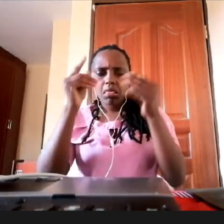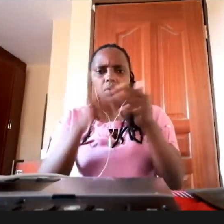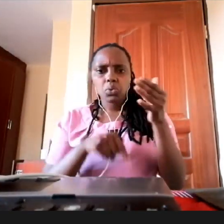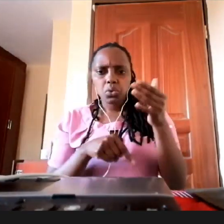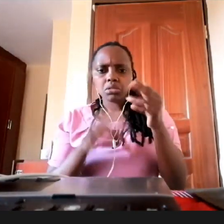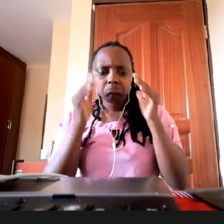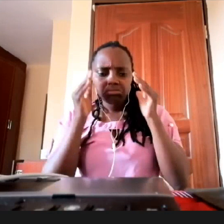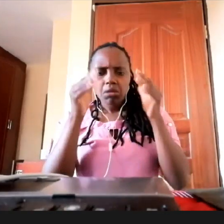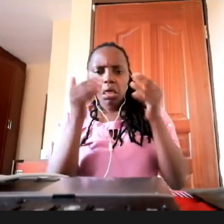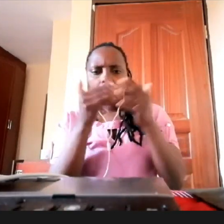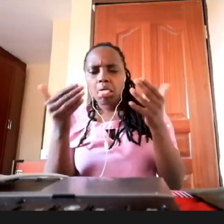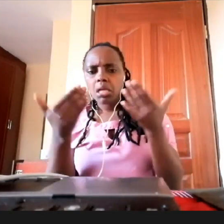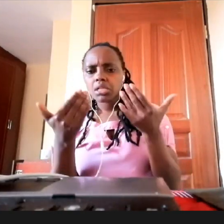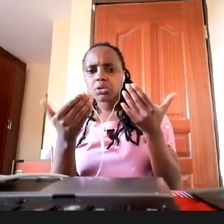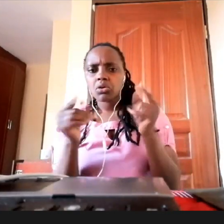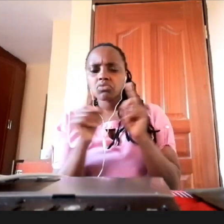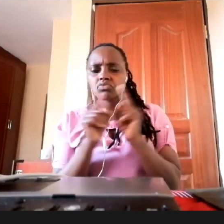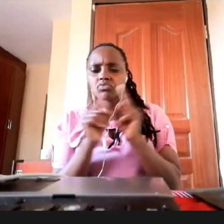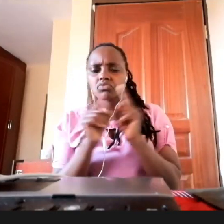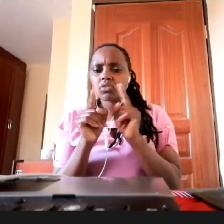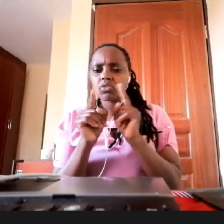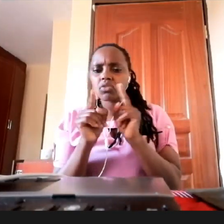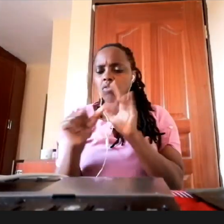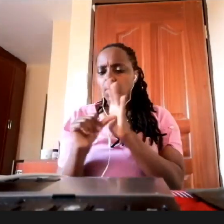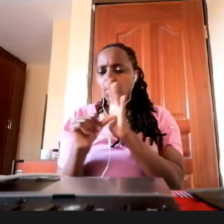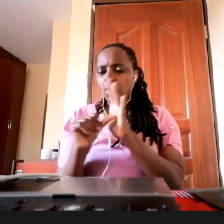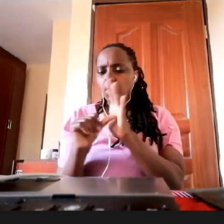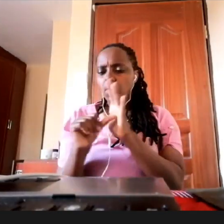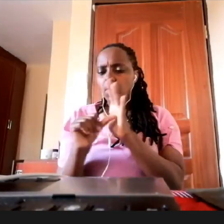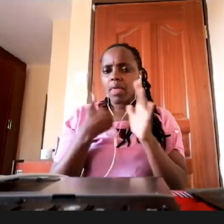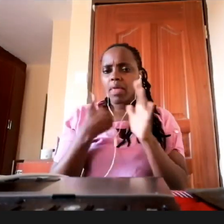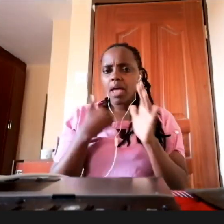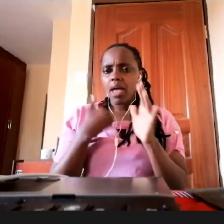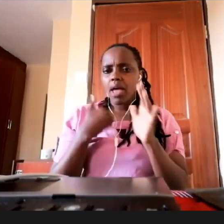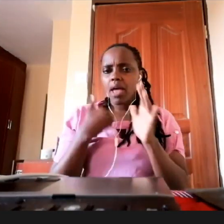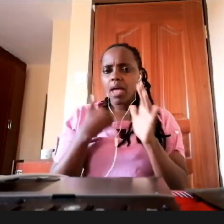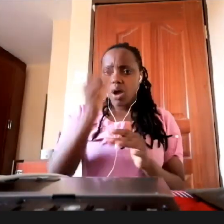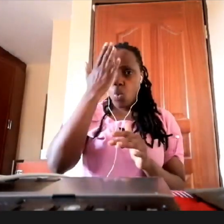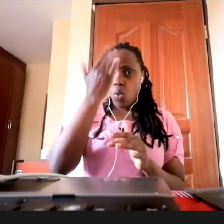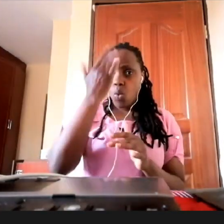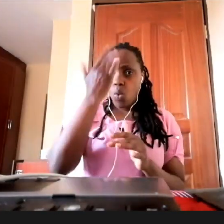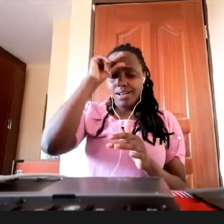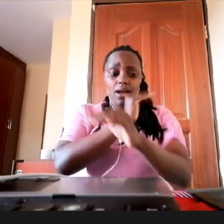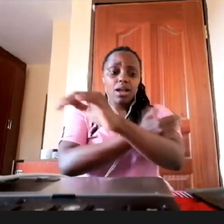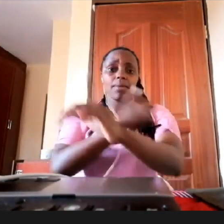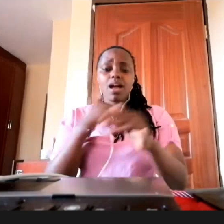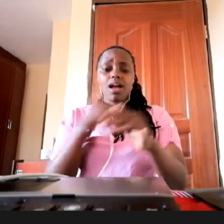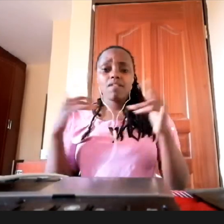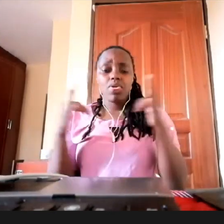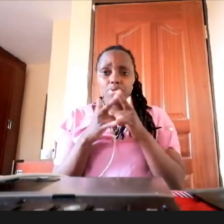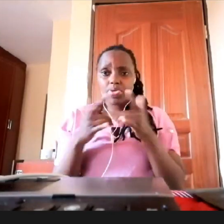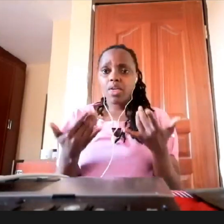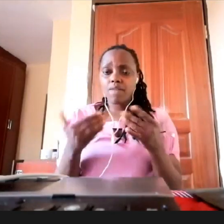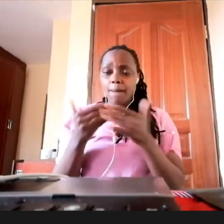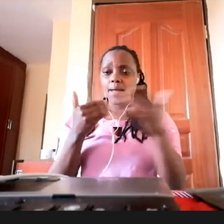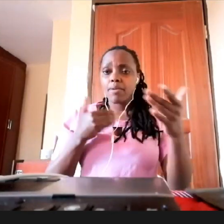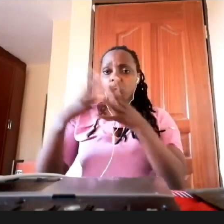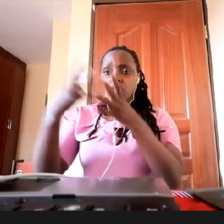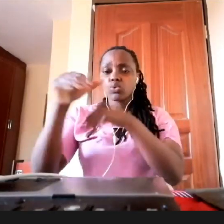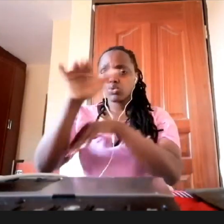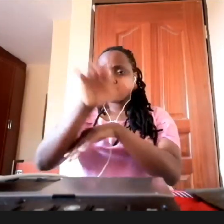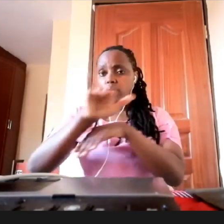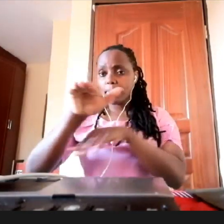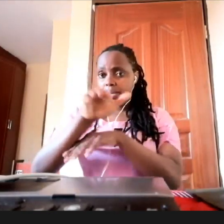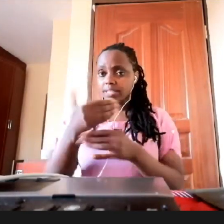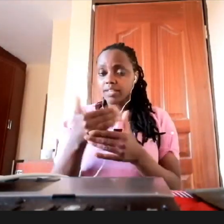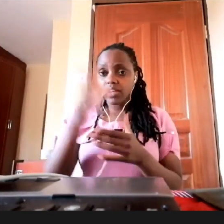any shortcomings, because we also acknowledge that even the state has capacity gaps. I have been in places where in